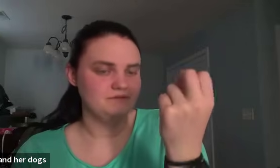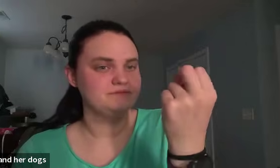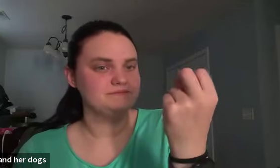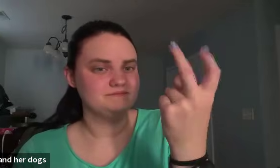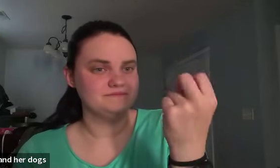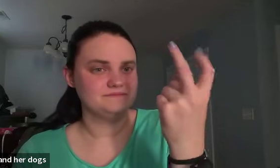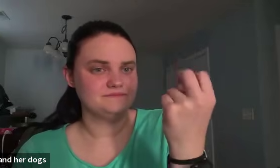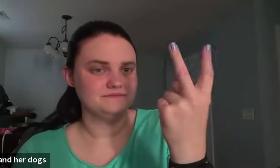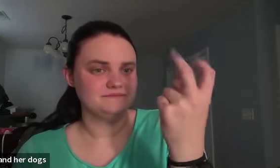12,